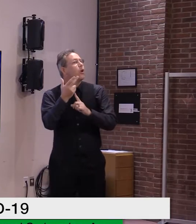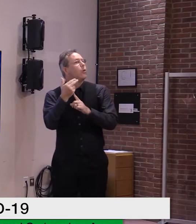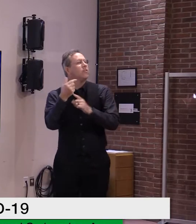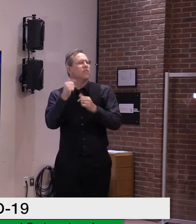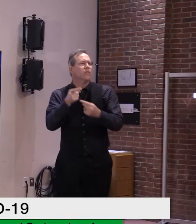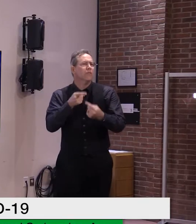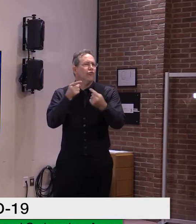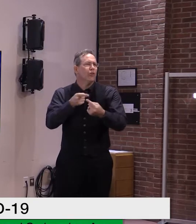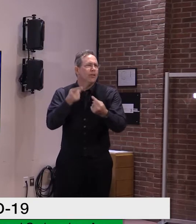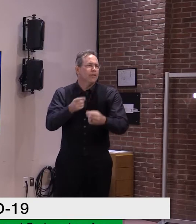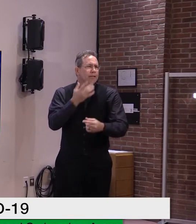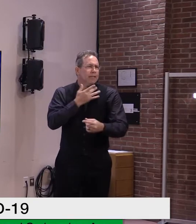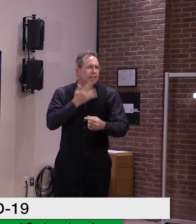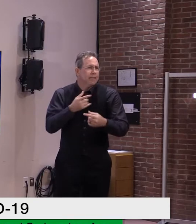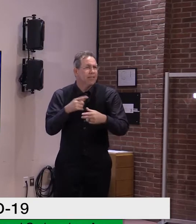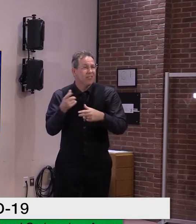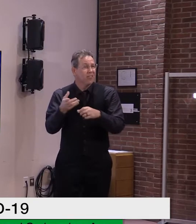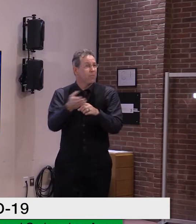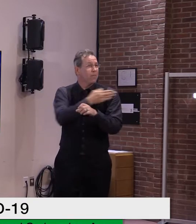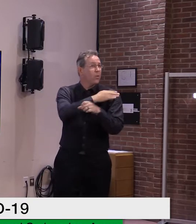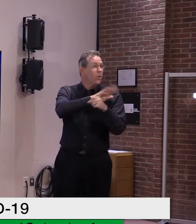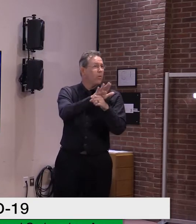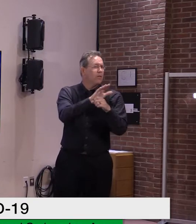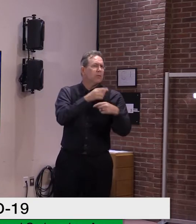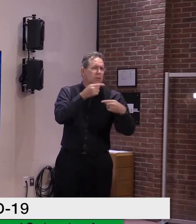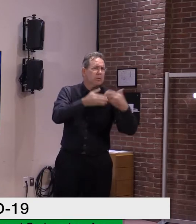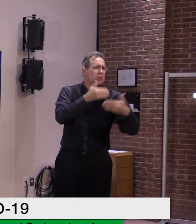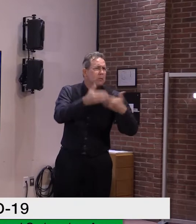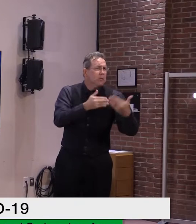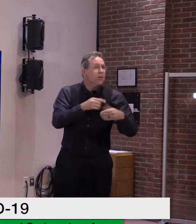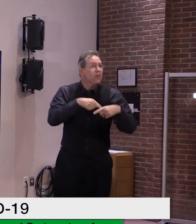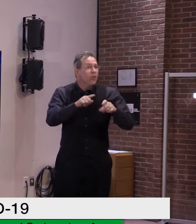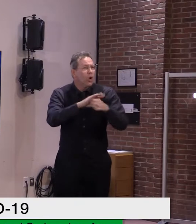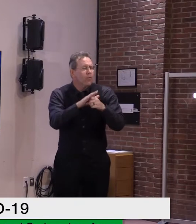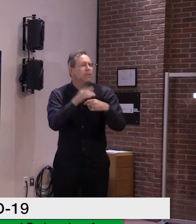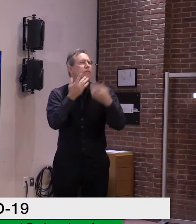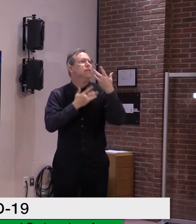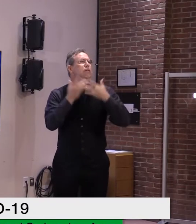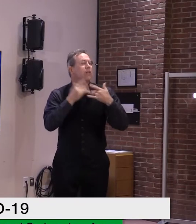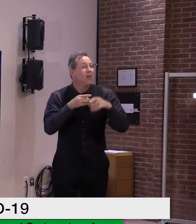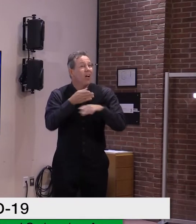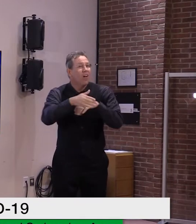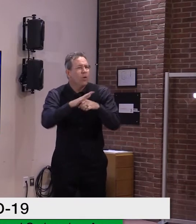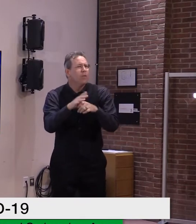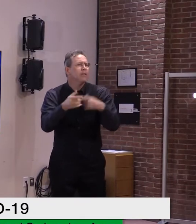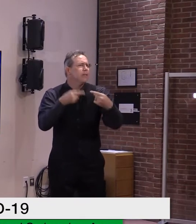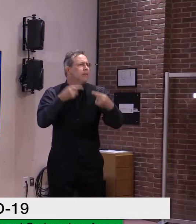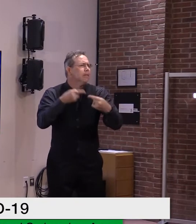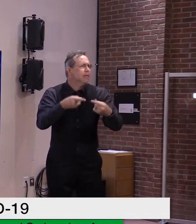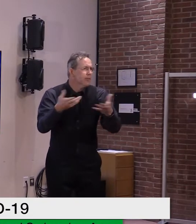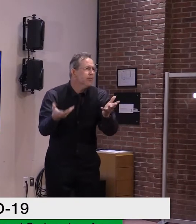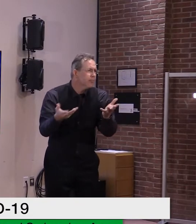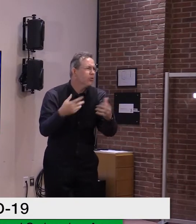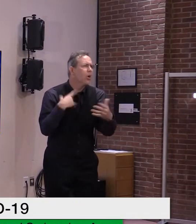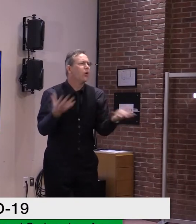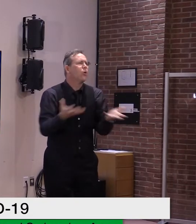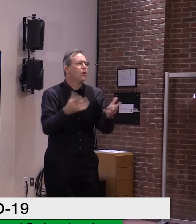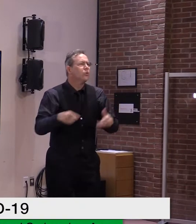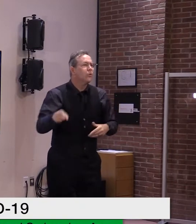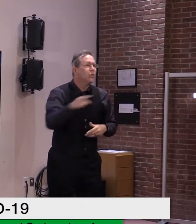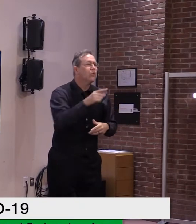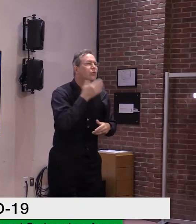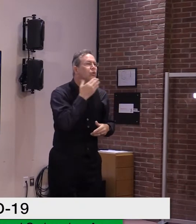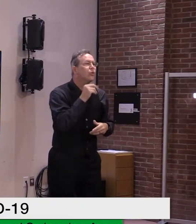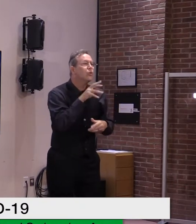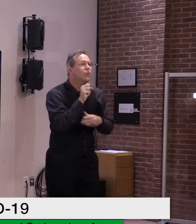the pandemic. This should, however, certainly be an encouraging sign for the summer tourism season.